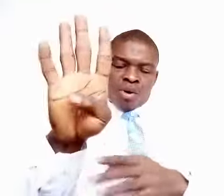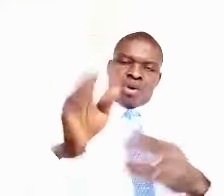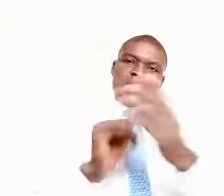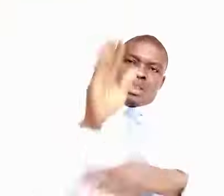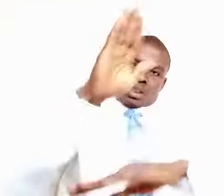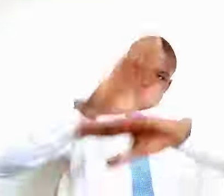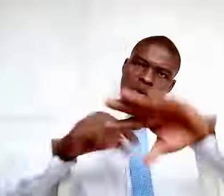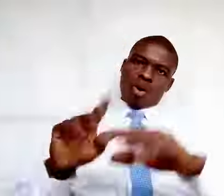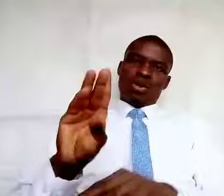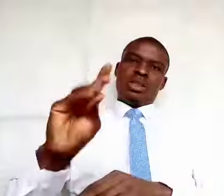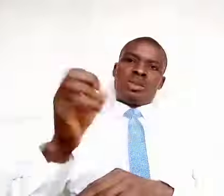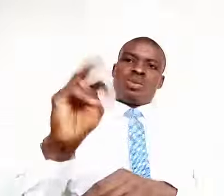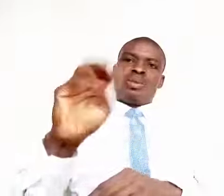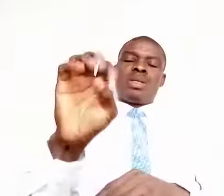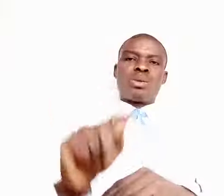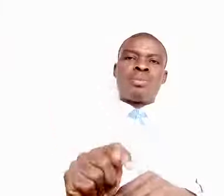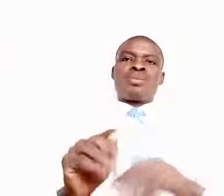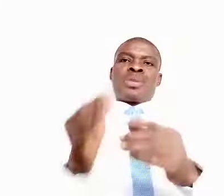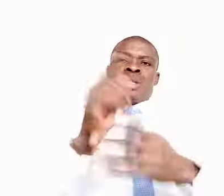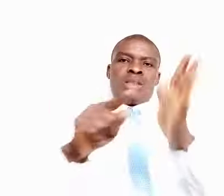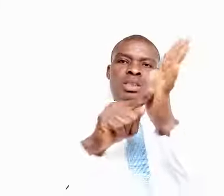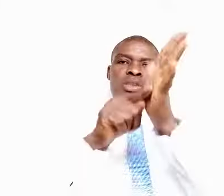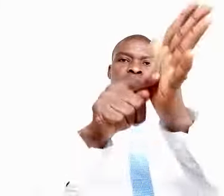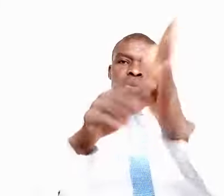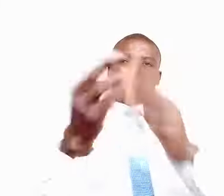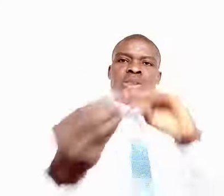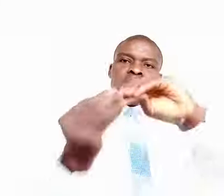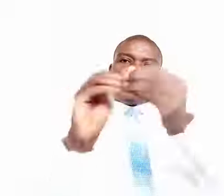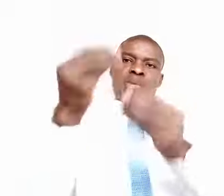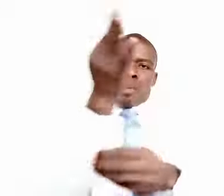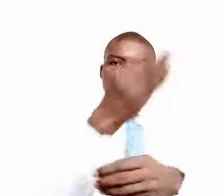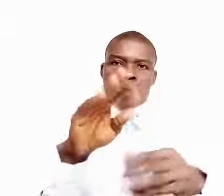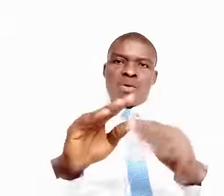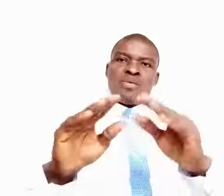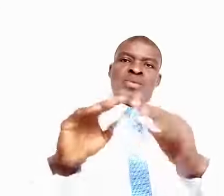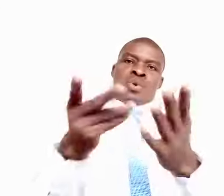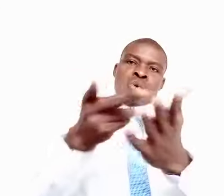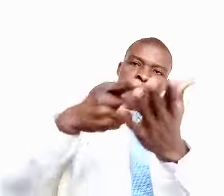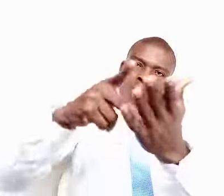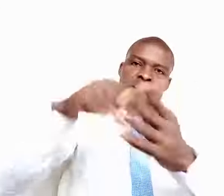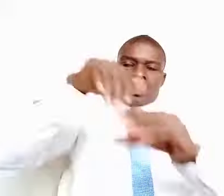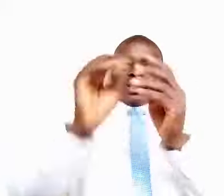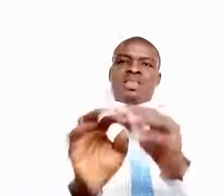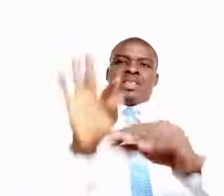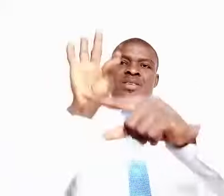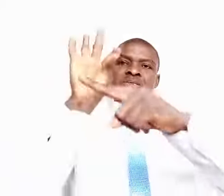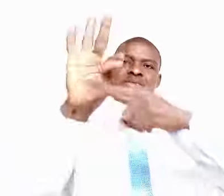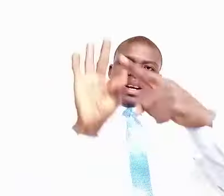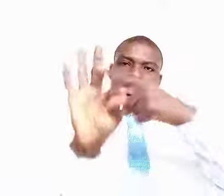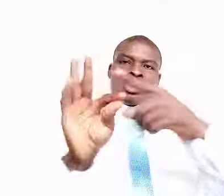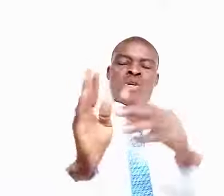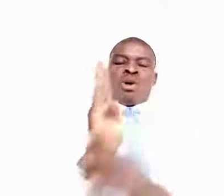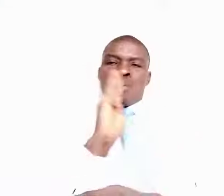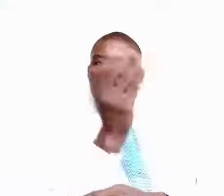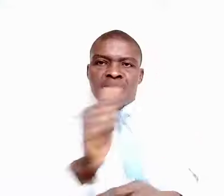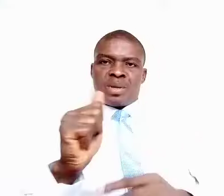denominator. The numerator shows the number of parts in the fraction being considered, while the denominator